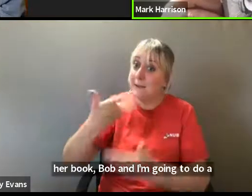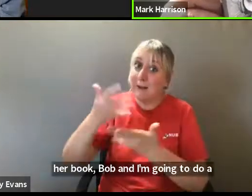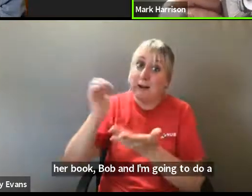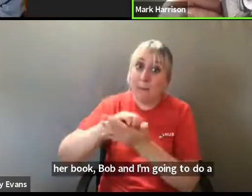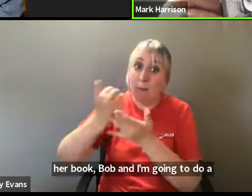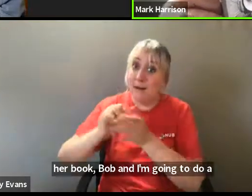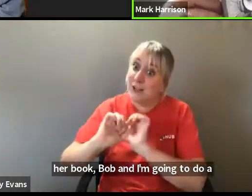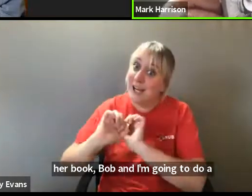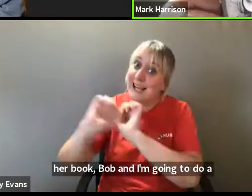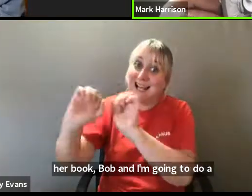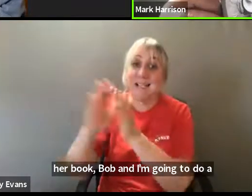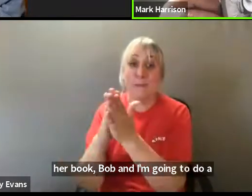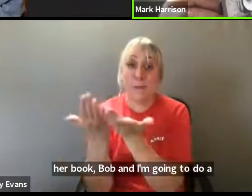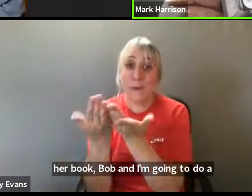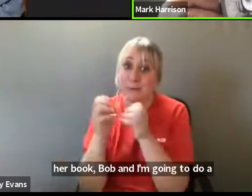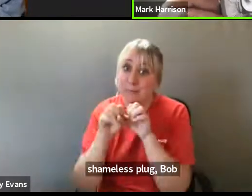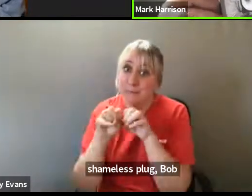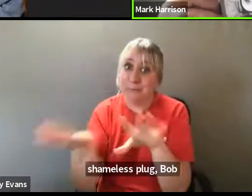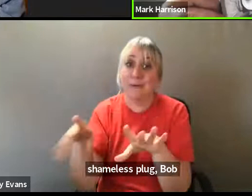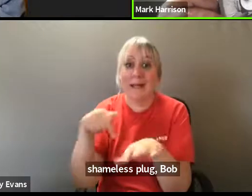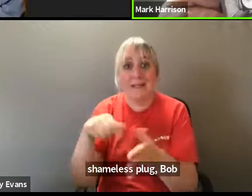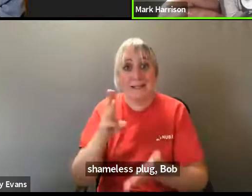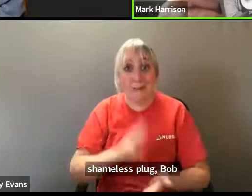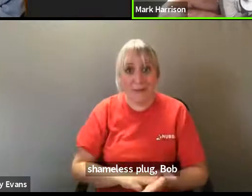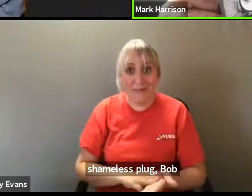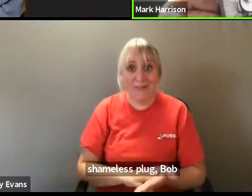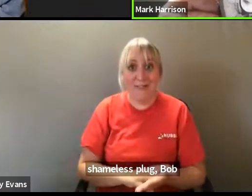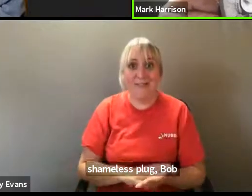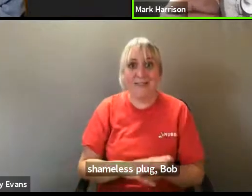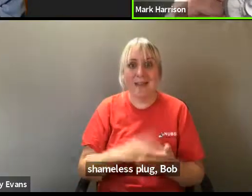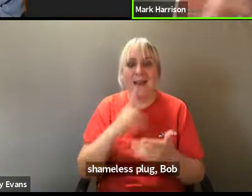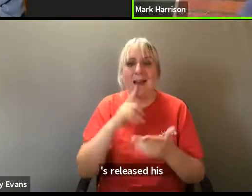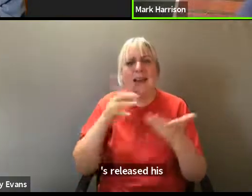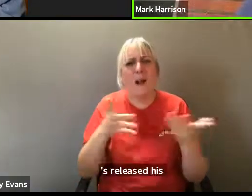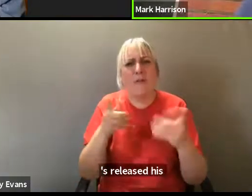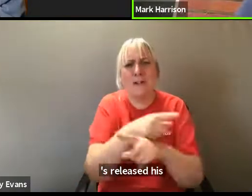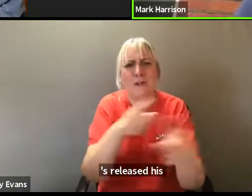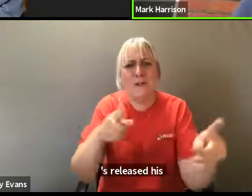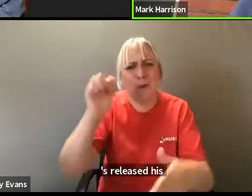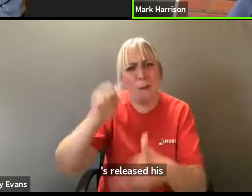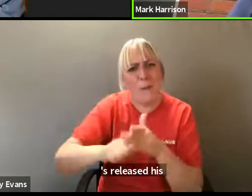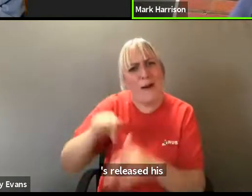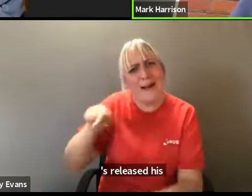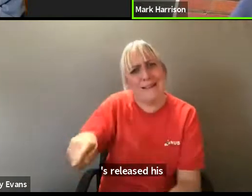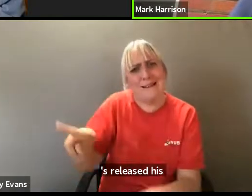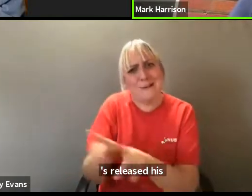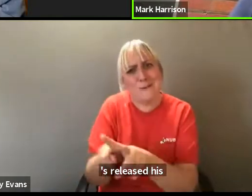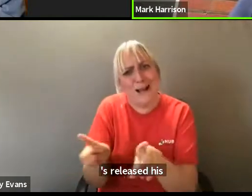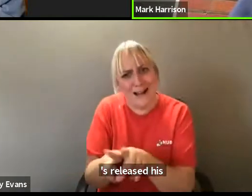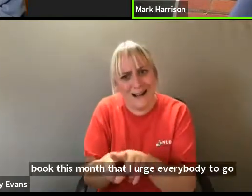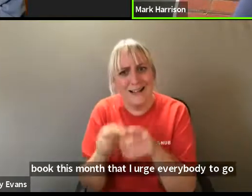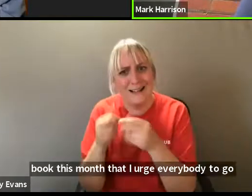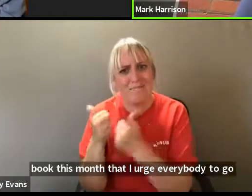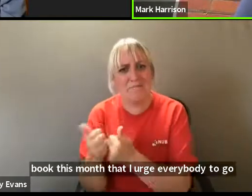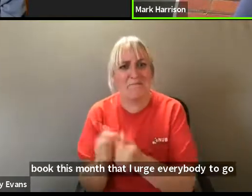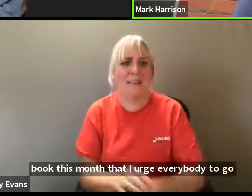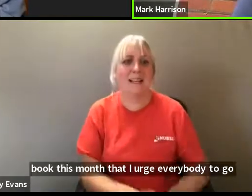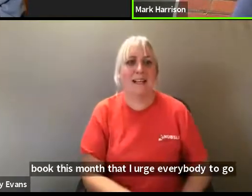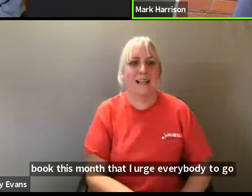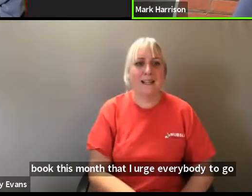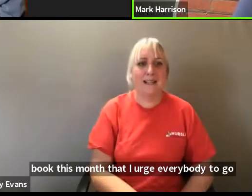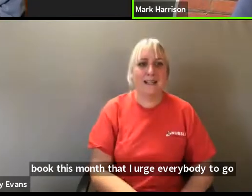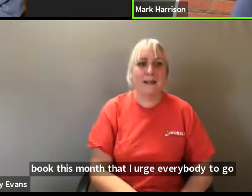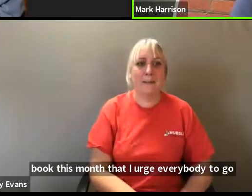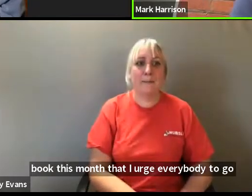book this month that I urge everybody to go out and buy as well. So we're going to move the break